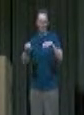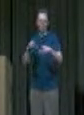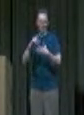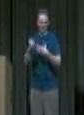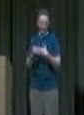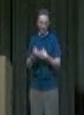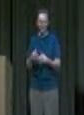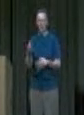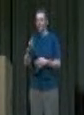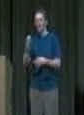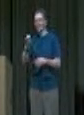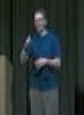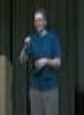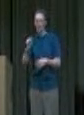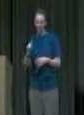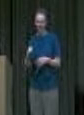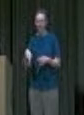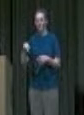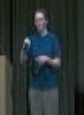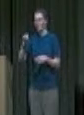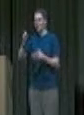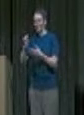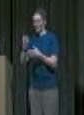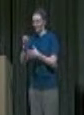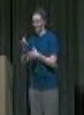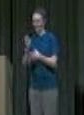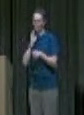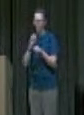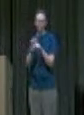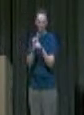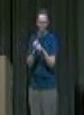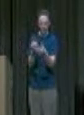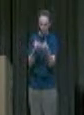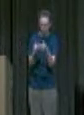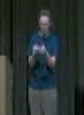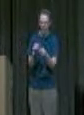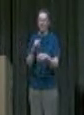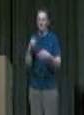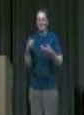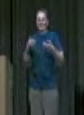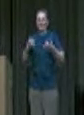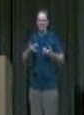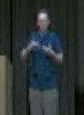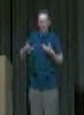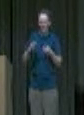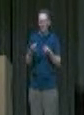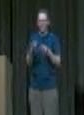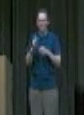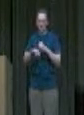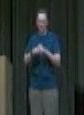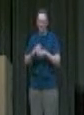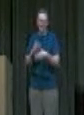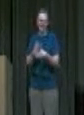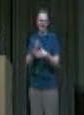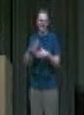very closely the next 2 years as we share that space.